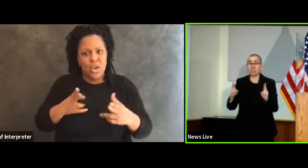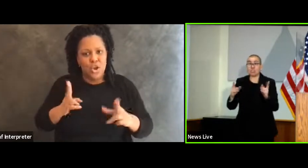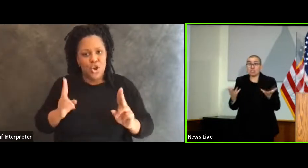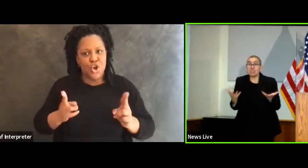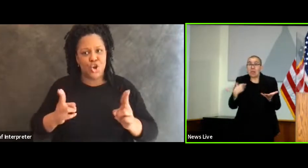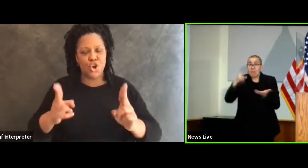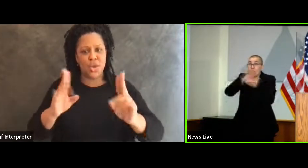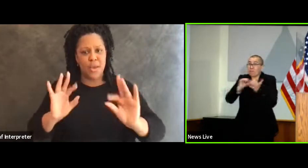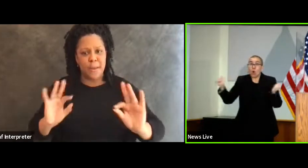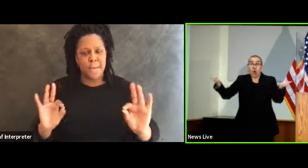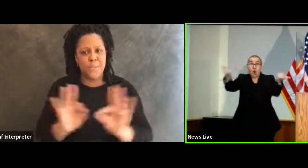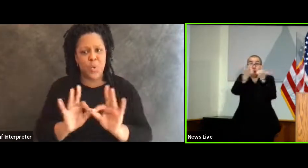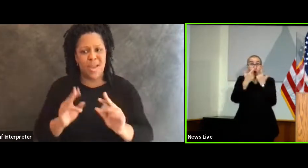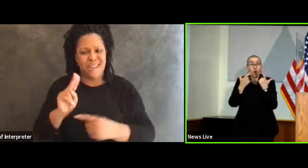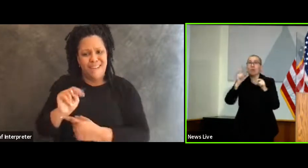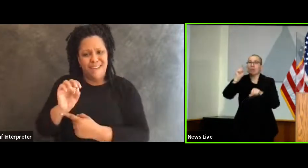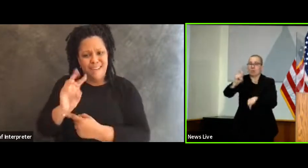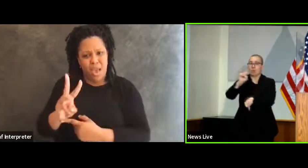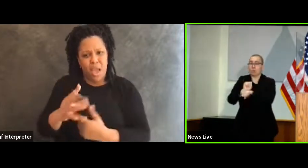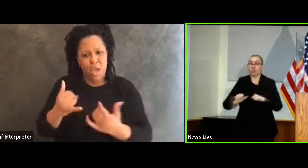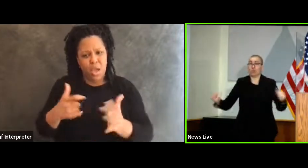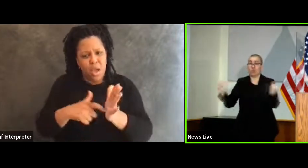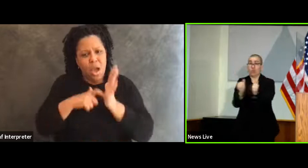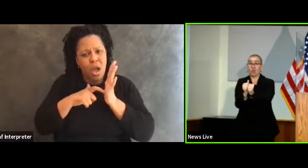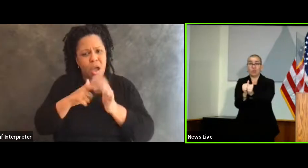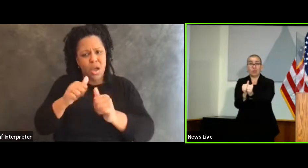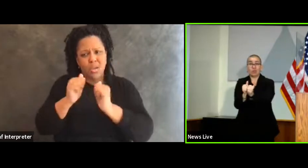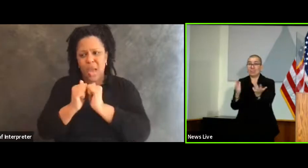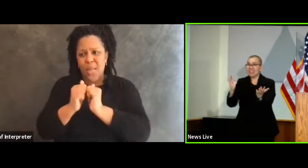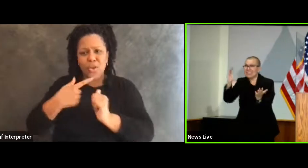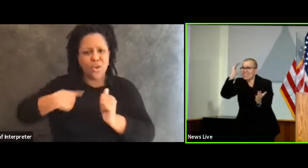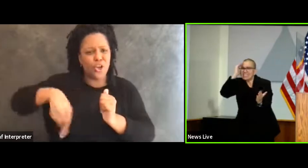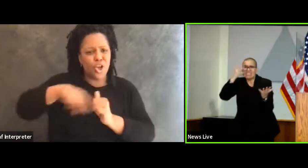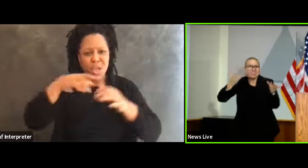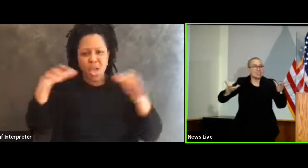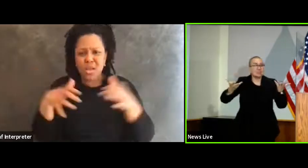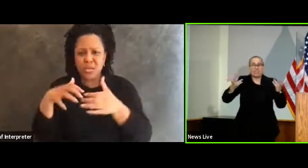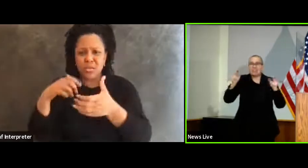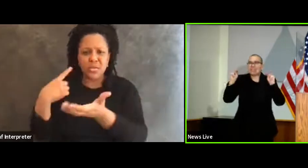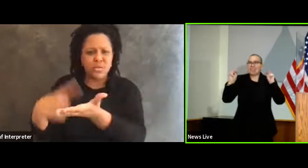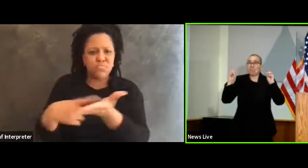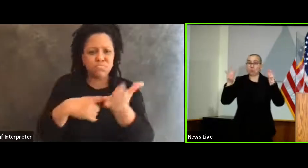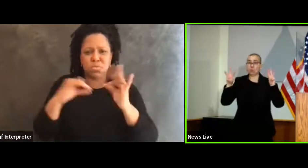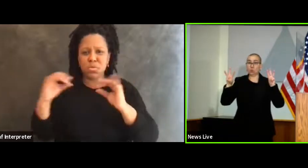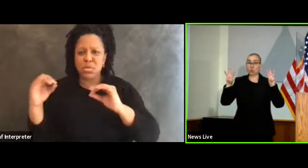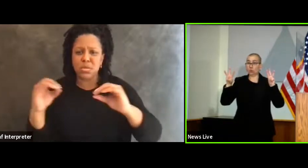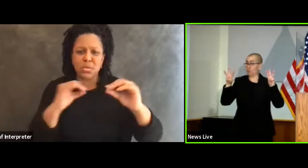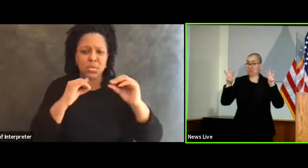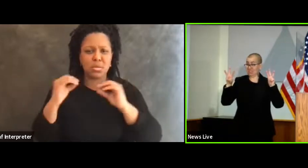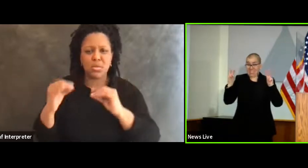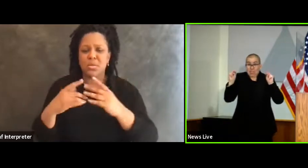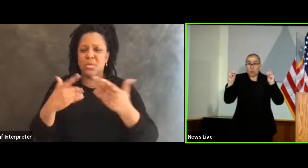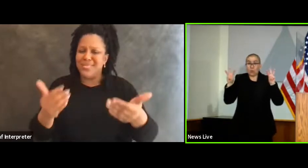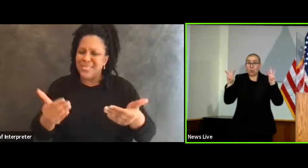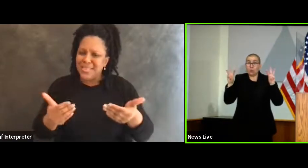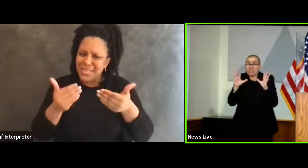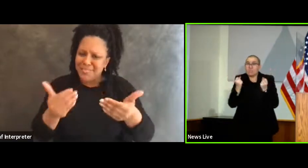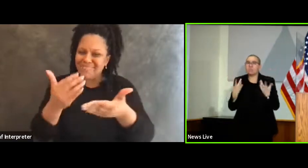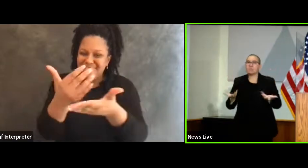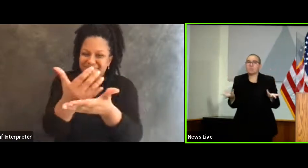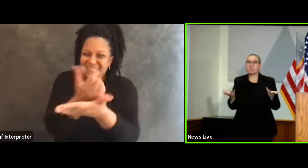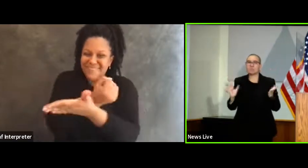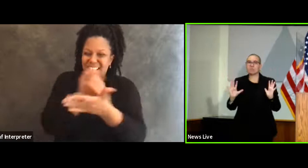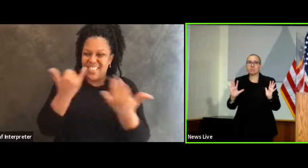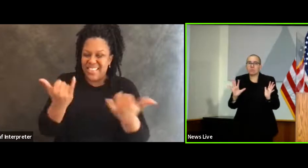work together in order to heed the call and grasp the moment. And when I say